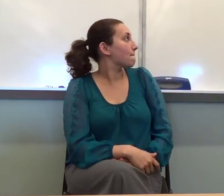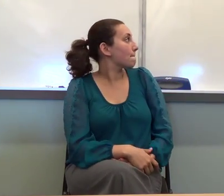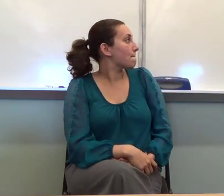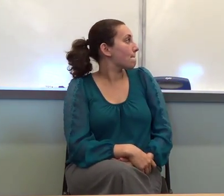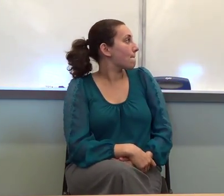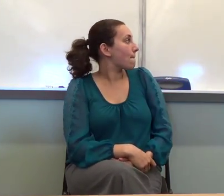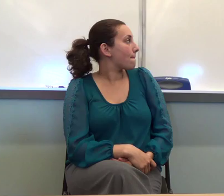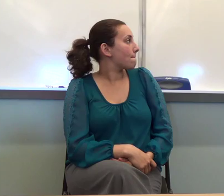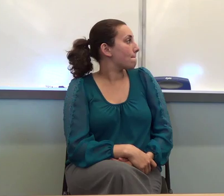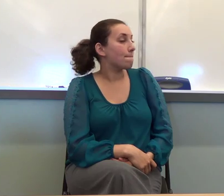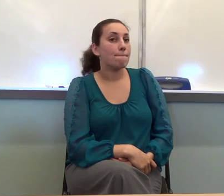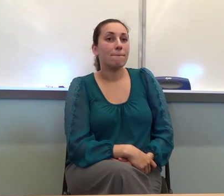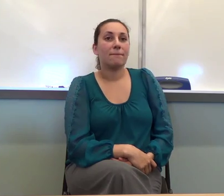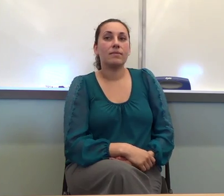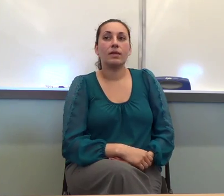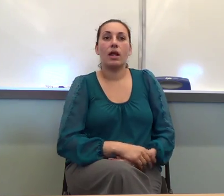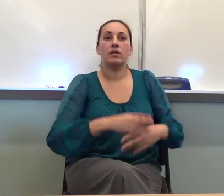is called proportion.